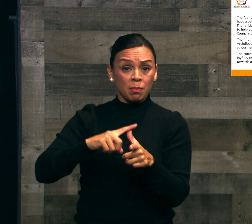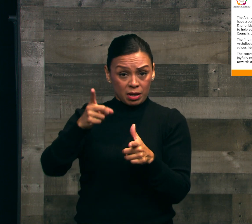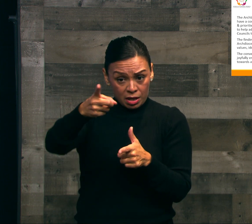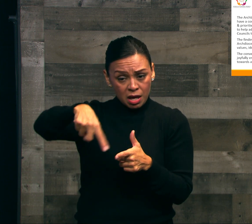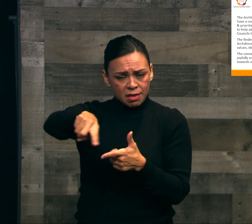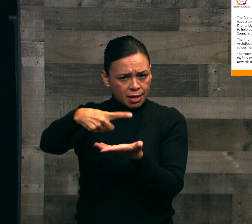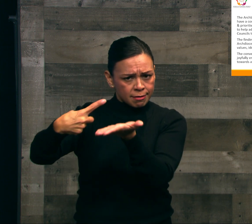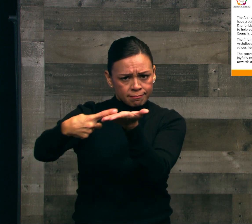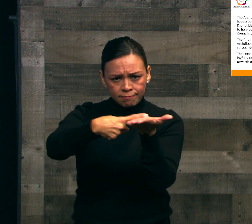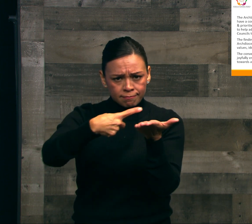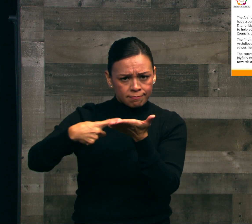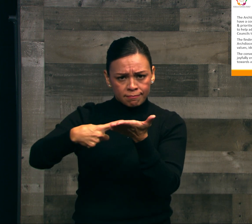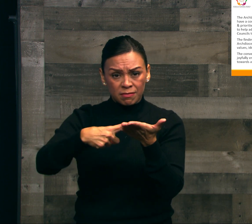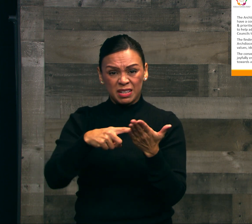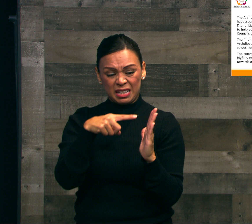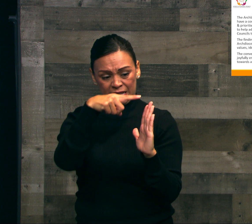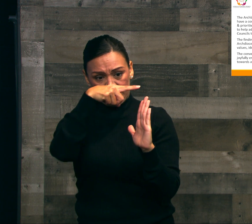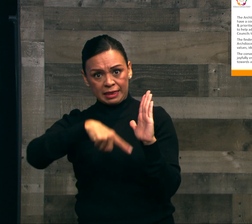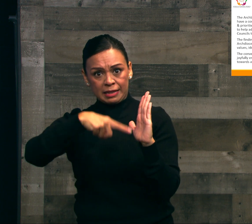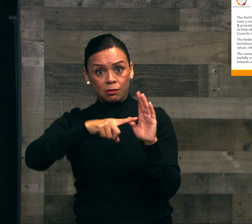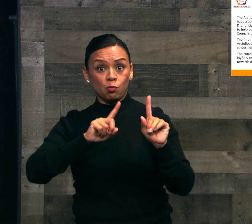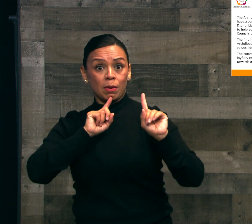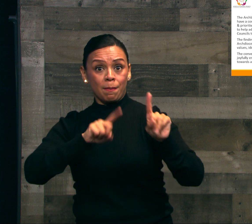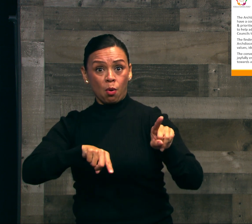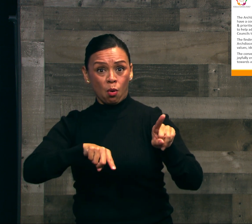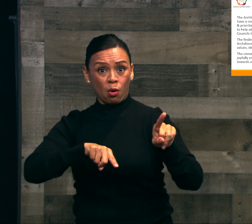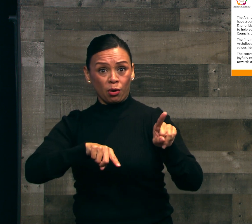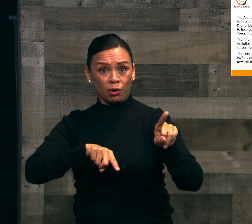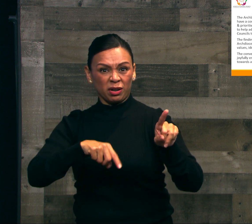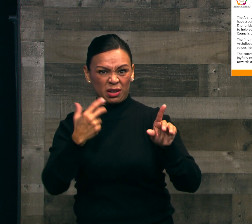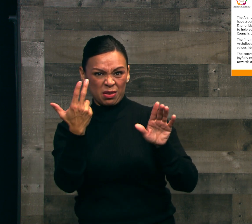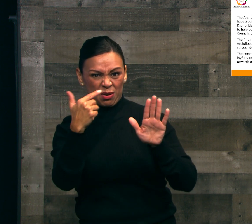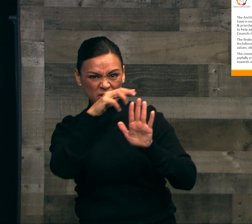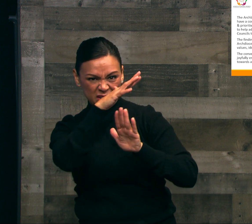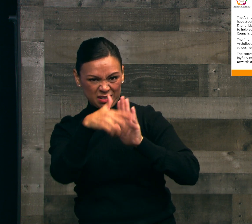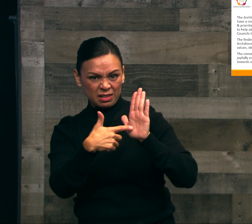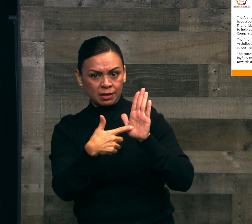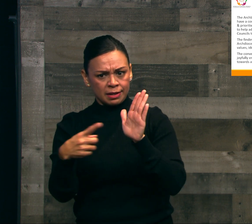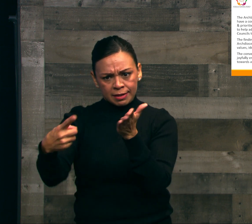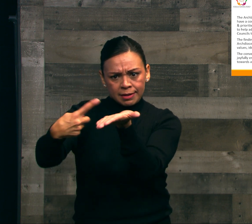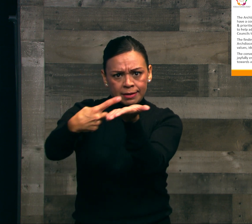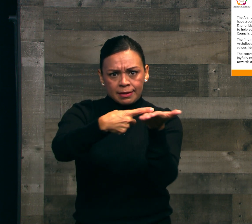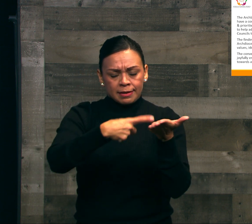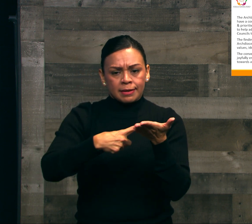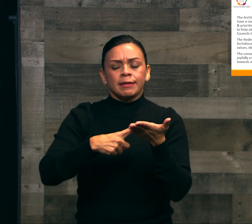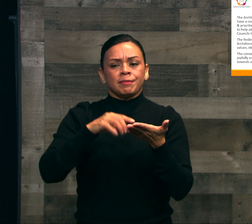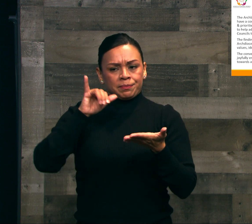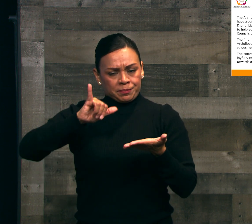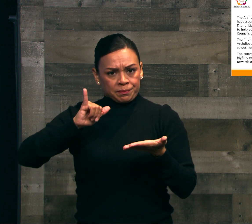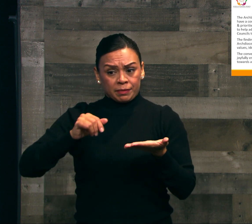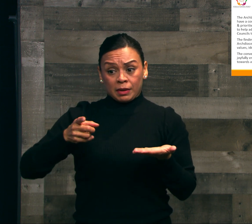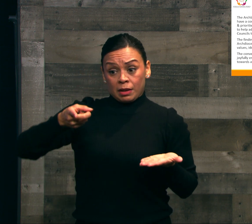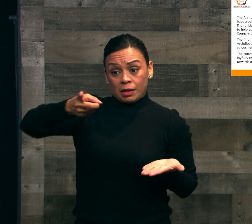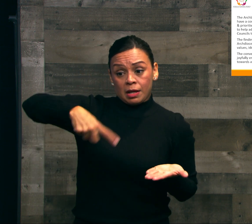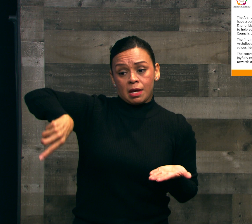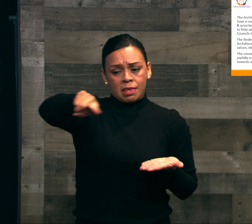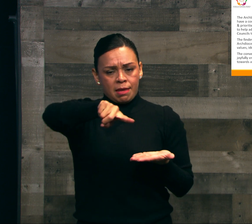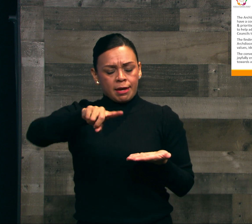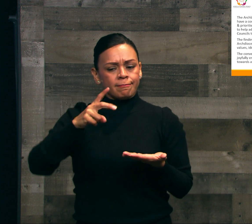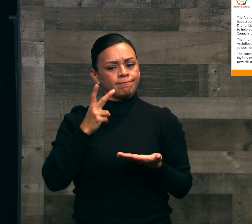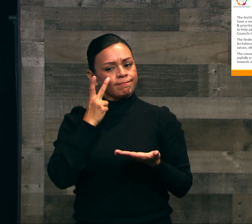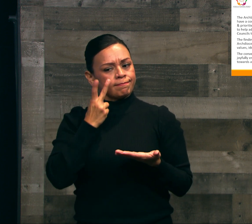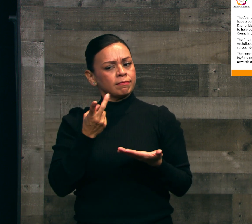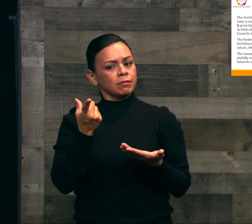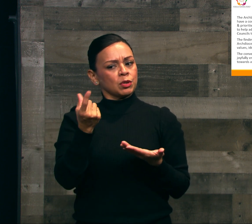have a conversation among themselves about this report and the actions